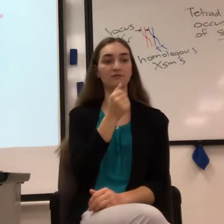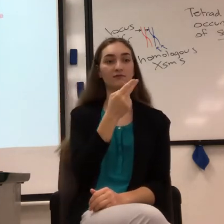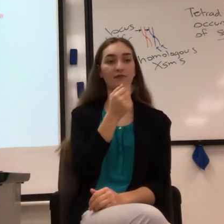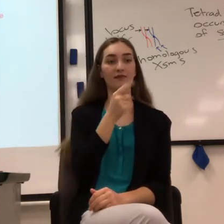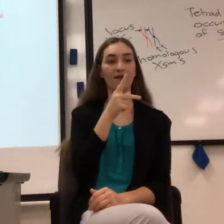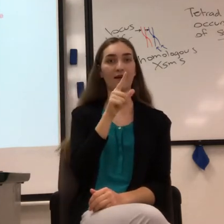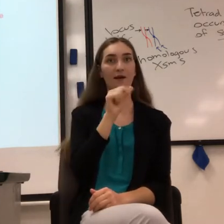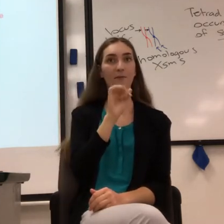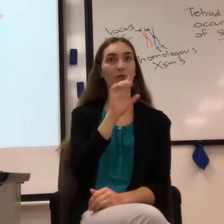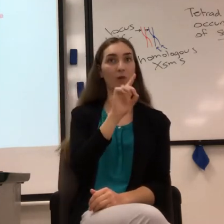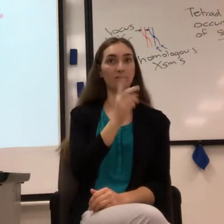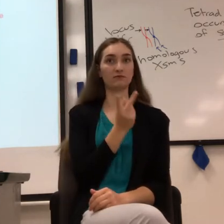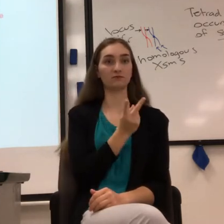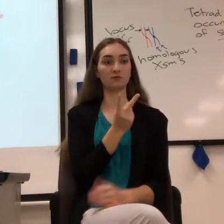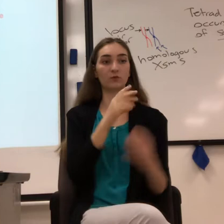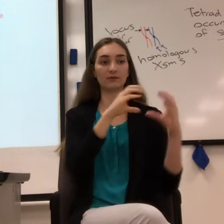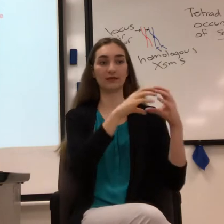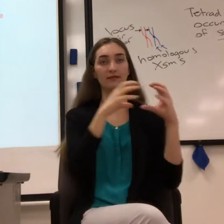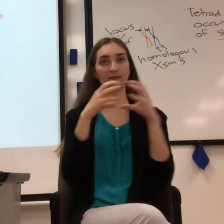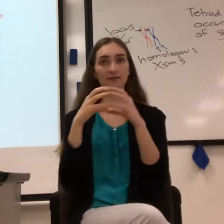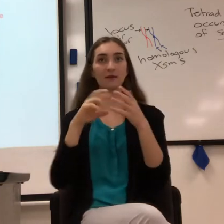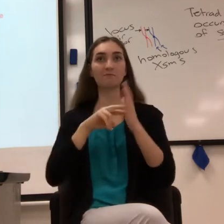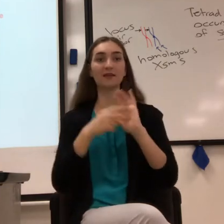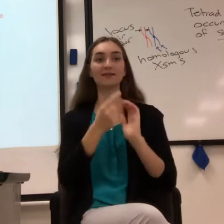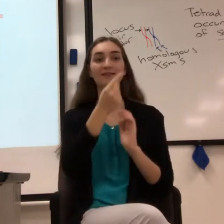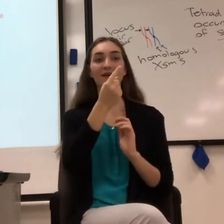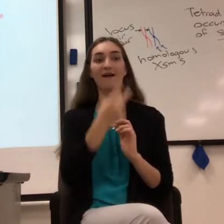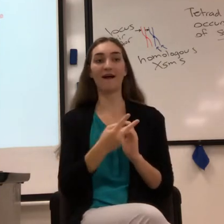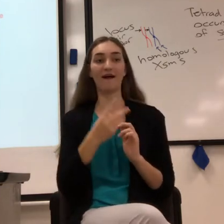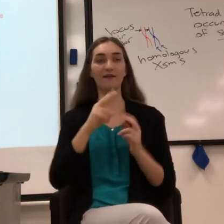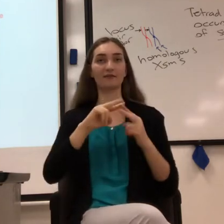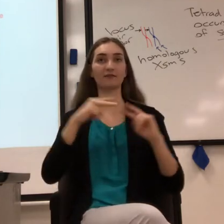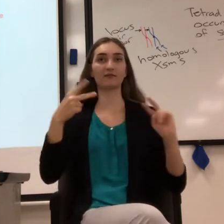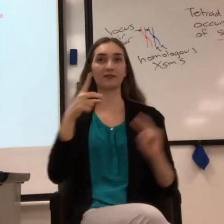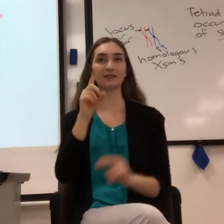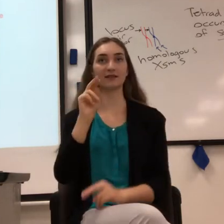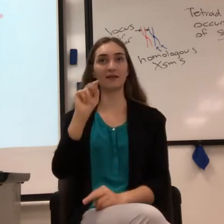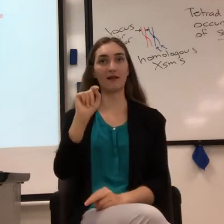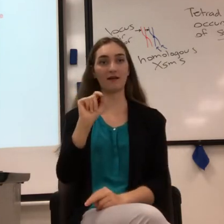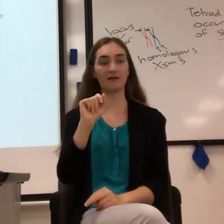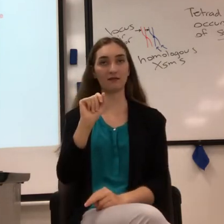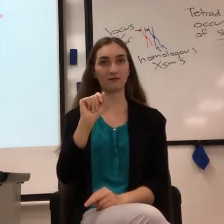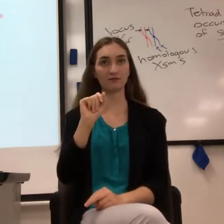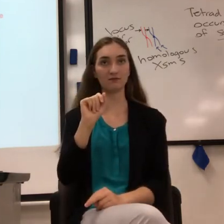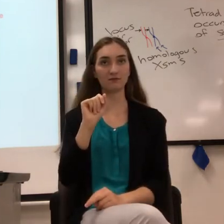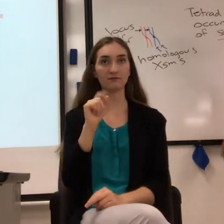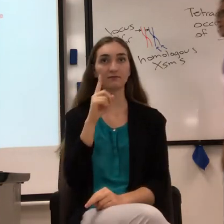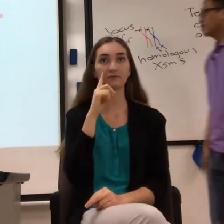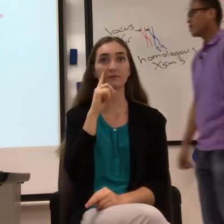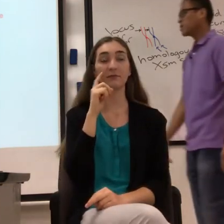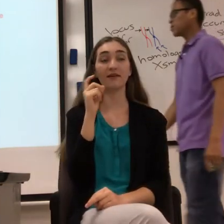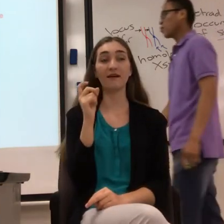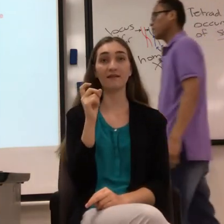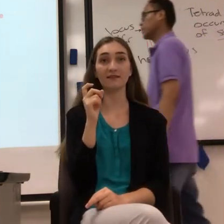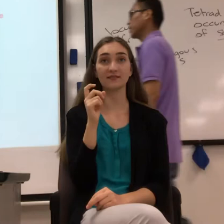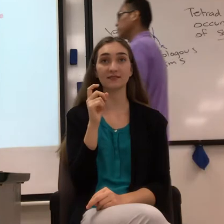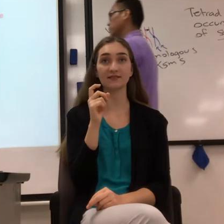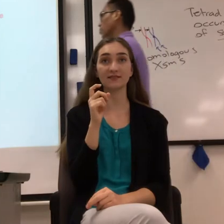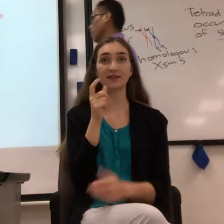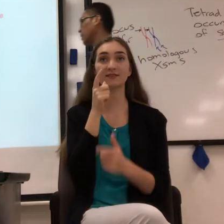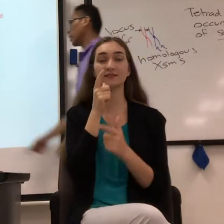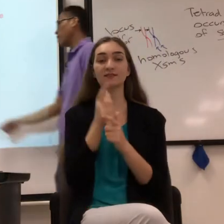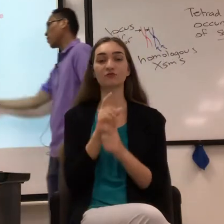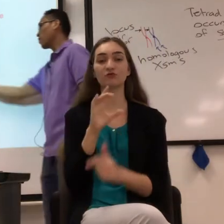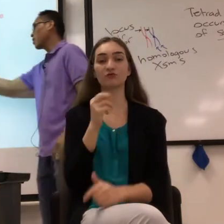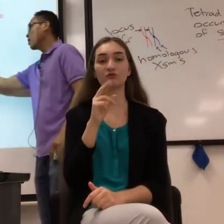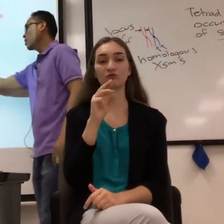This cell is haploid. Haploid means half the DNA, not half a set. However, because sister chromatids